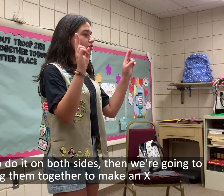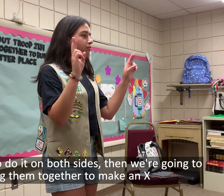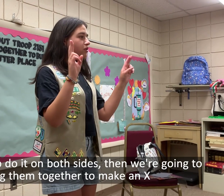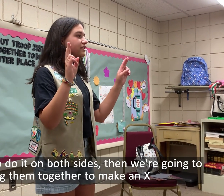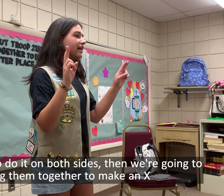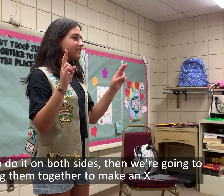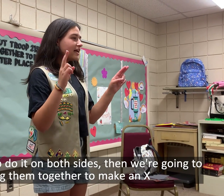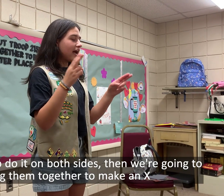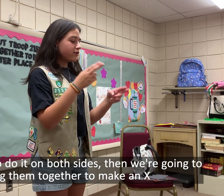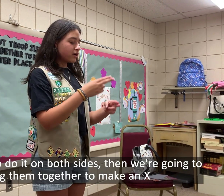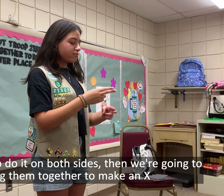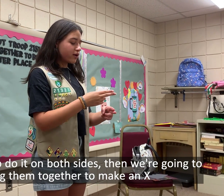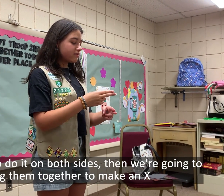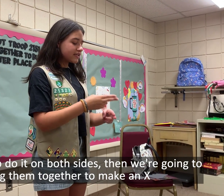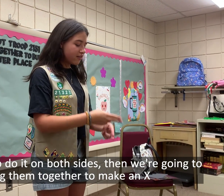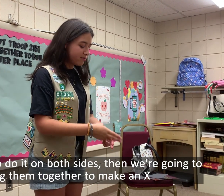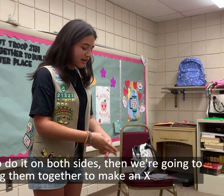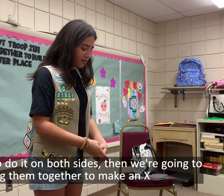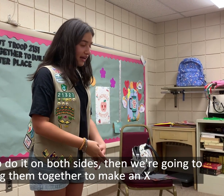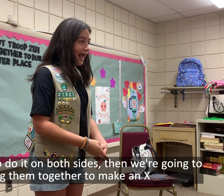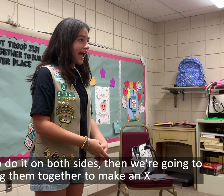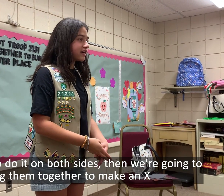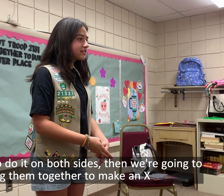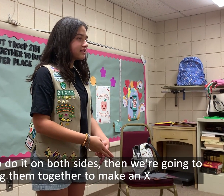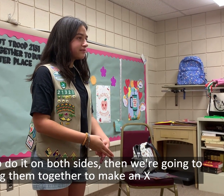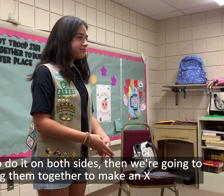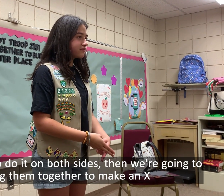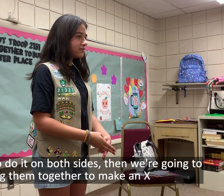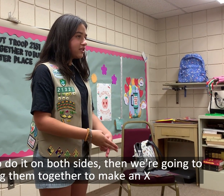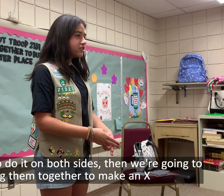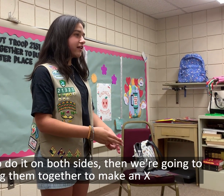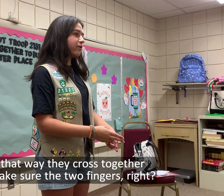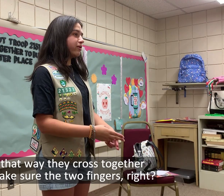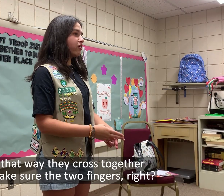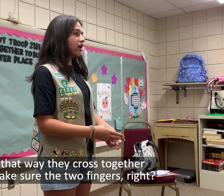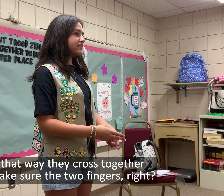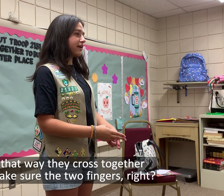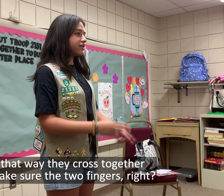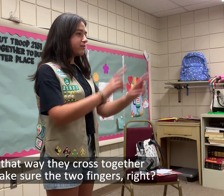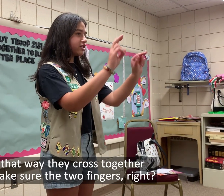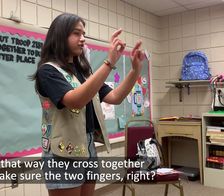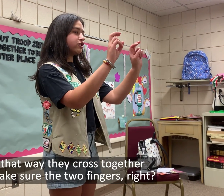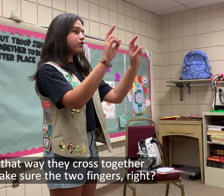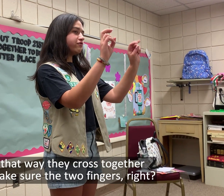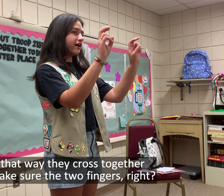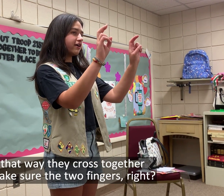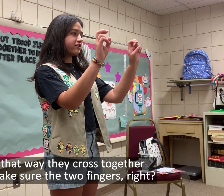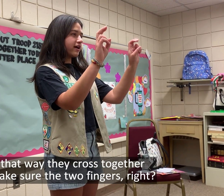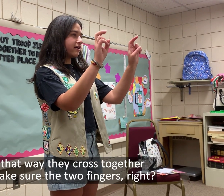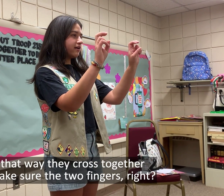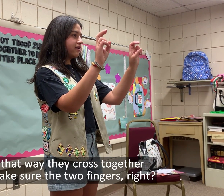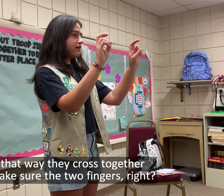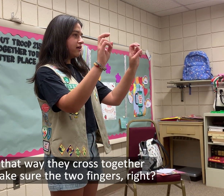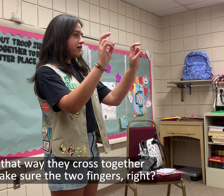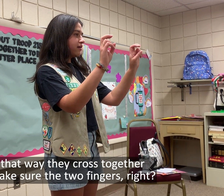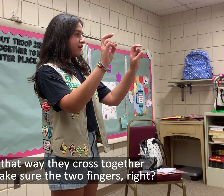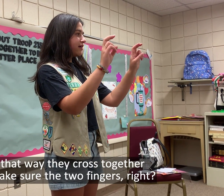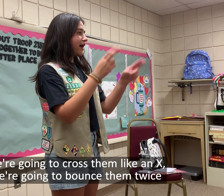both sides, and we're going to bring them together and make it like an X. So that way they cross together. So make sure the two fingers, right? And we're going